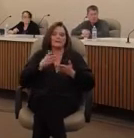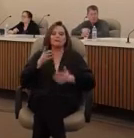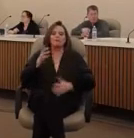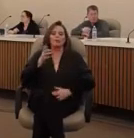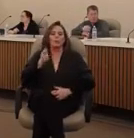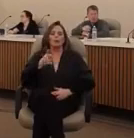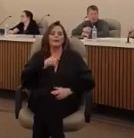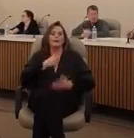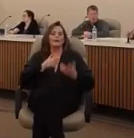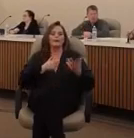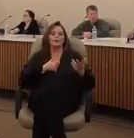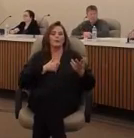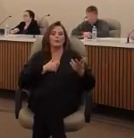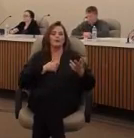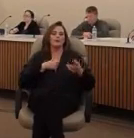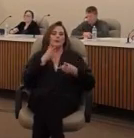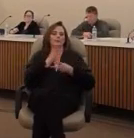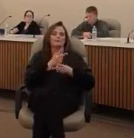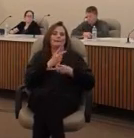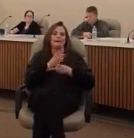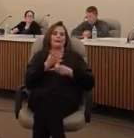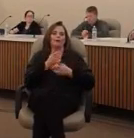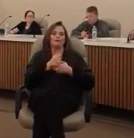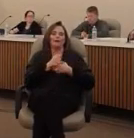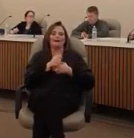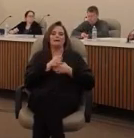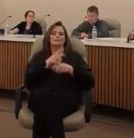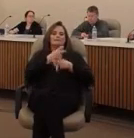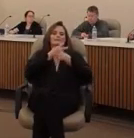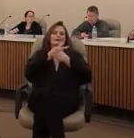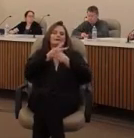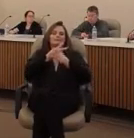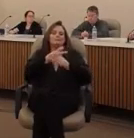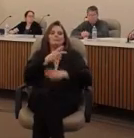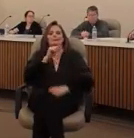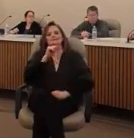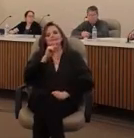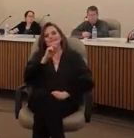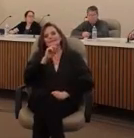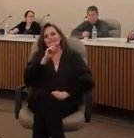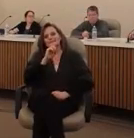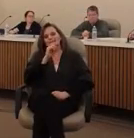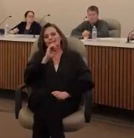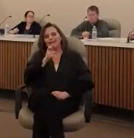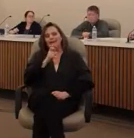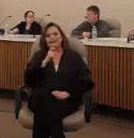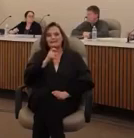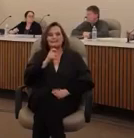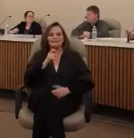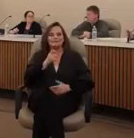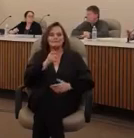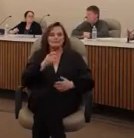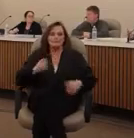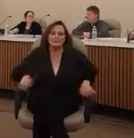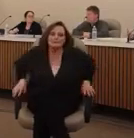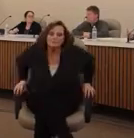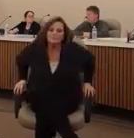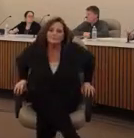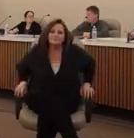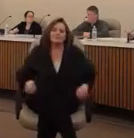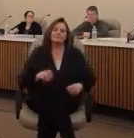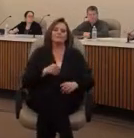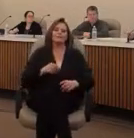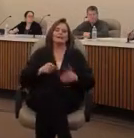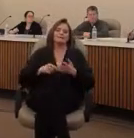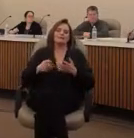neighborhood regarding a potential of a, quote, toxic finding more than what might be visible as far as incorrectly placed